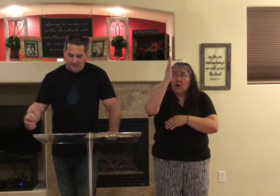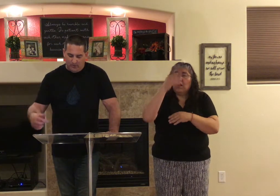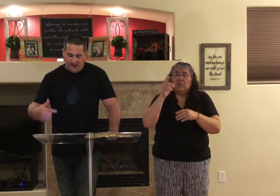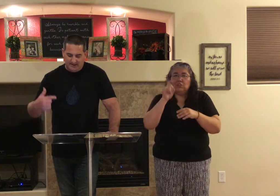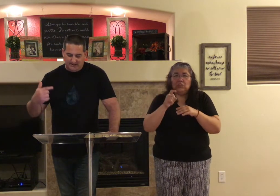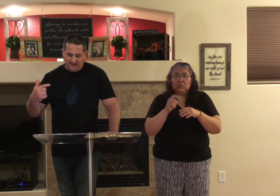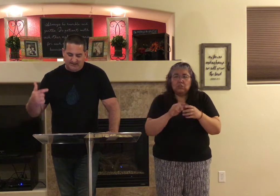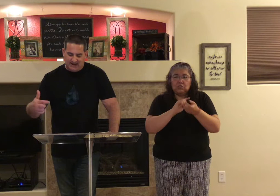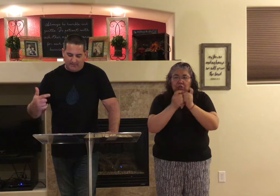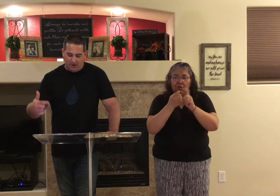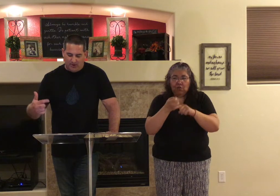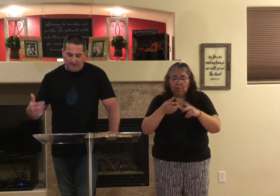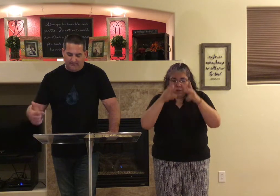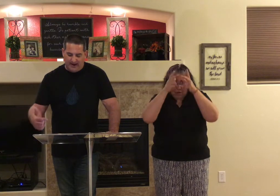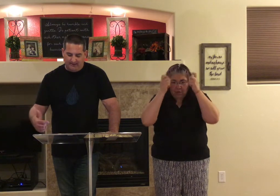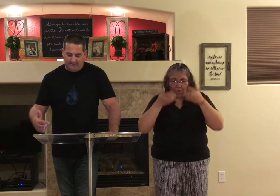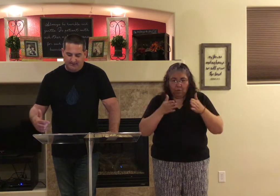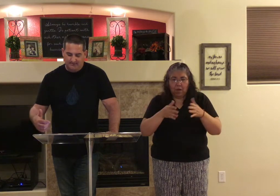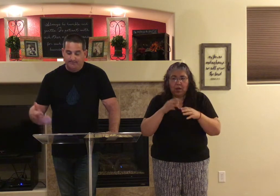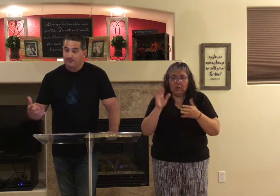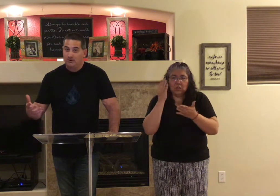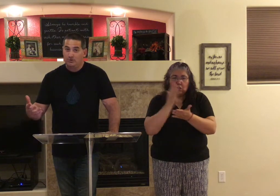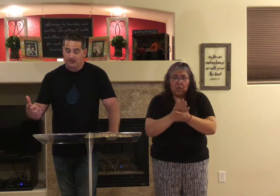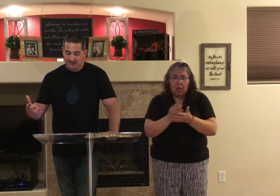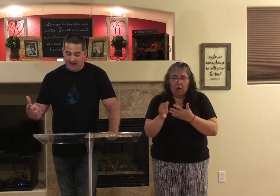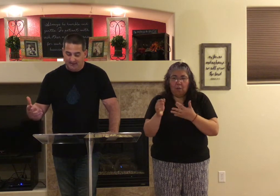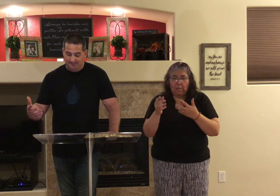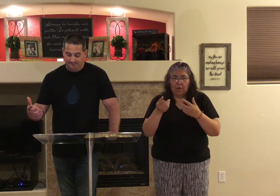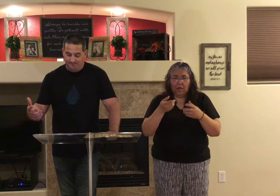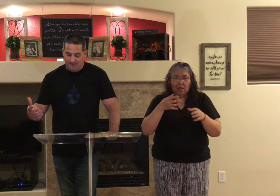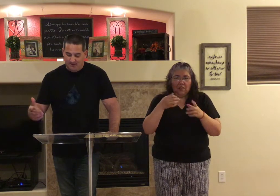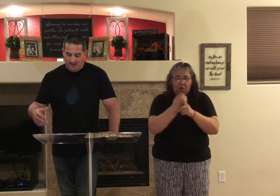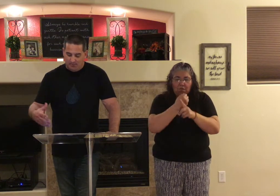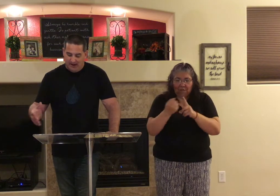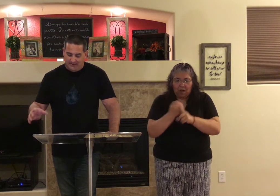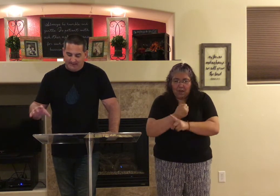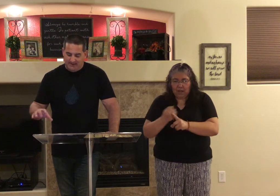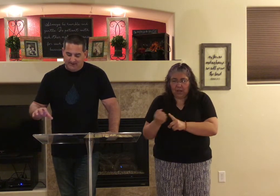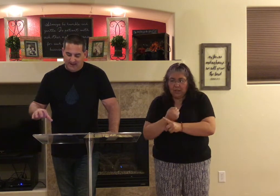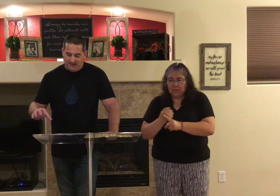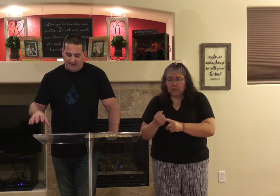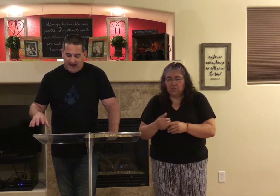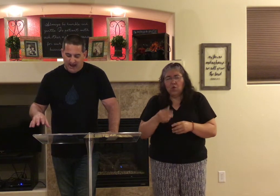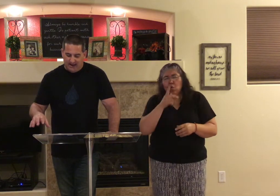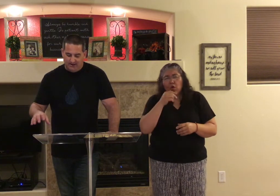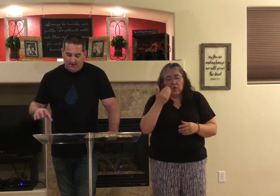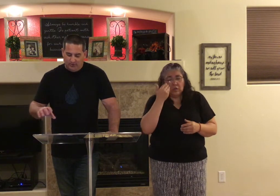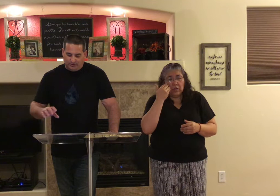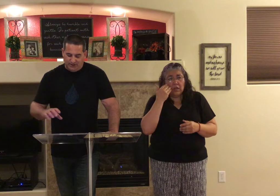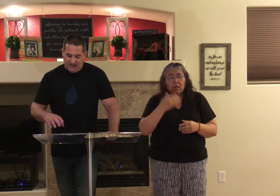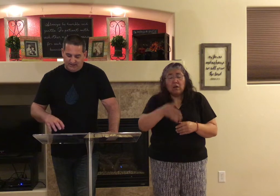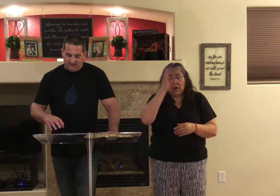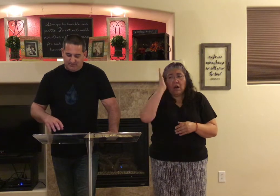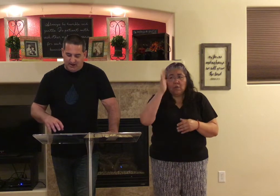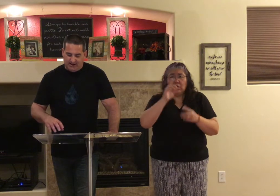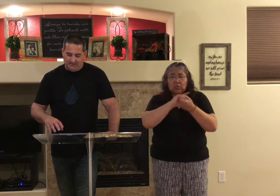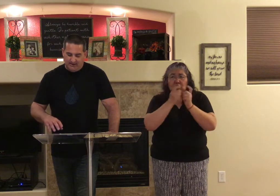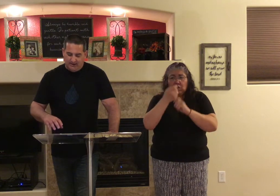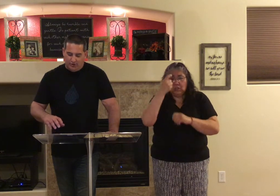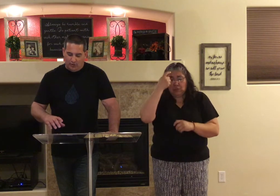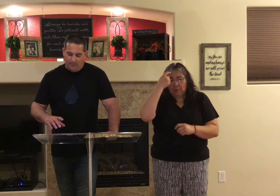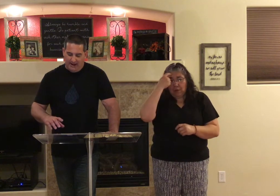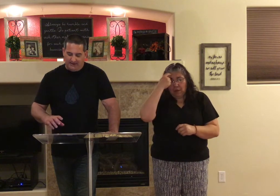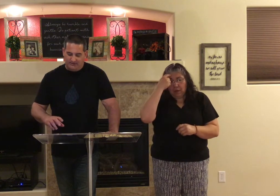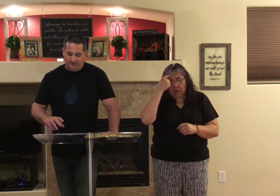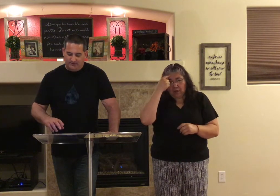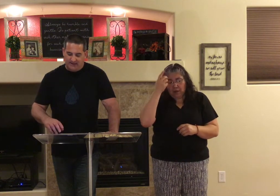their evil ways and stop all their violence. Who can tell? Perhaps even yet God will change his mind